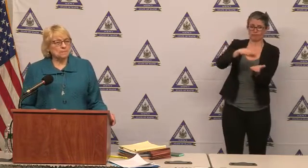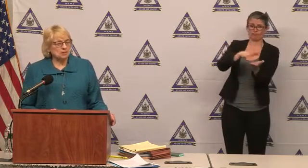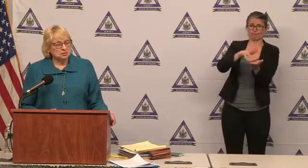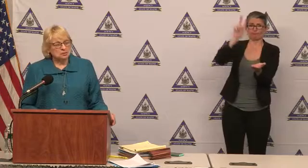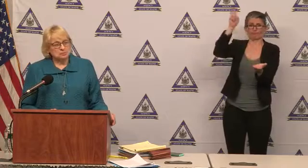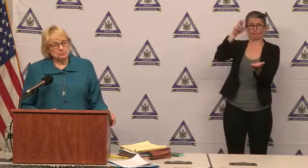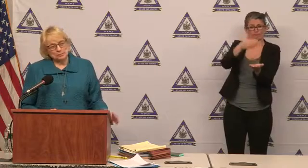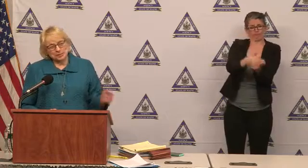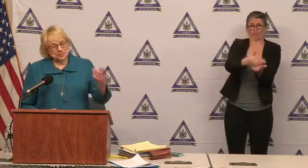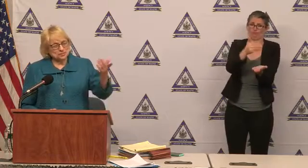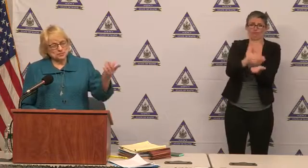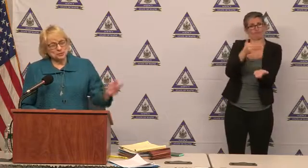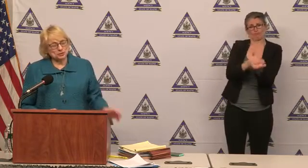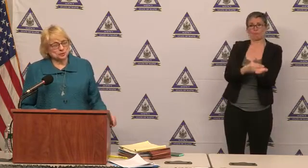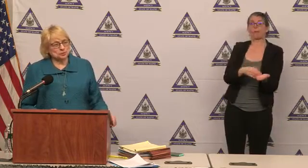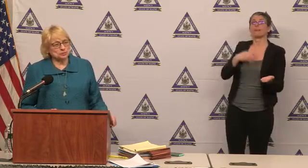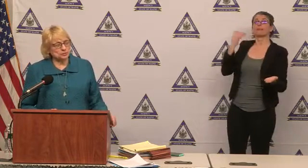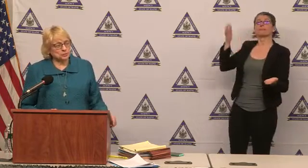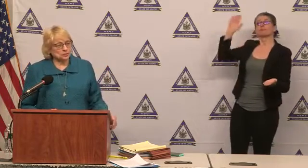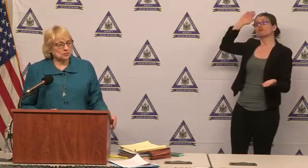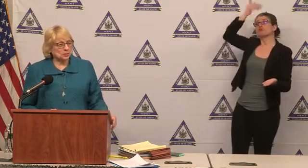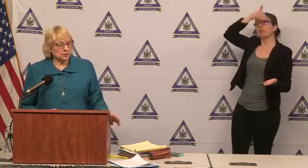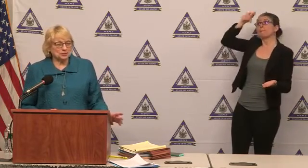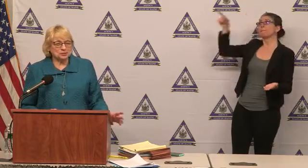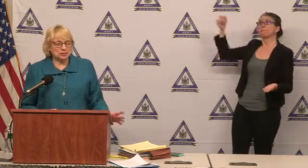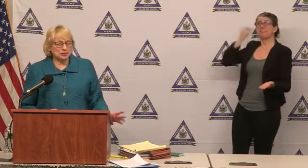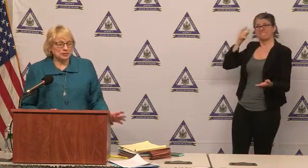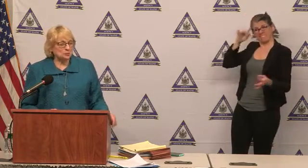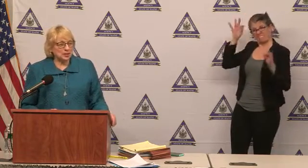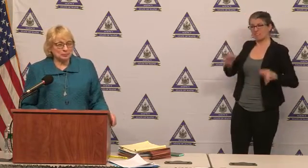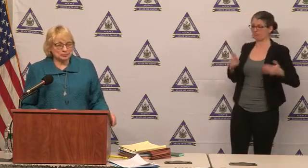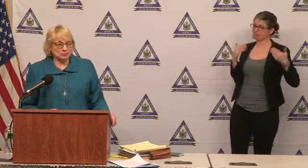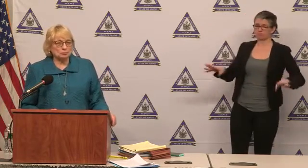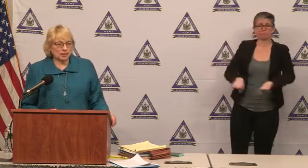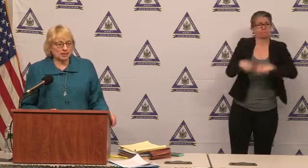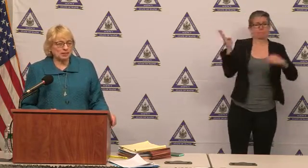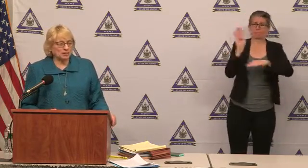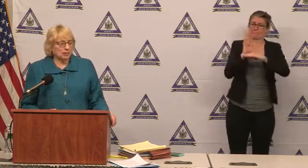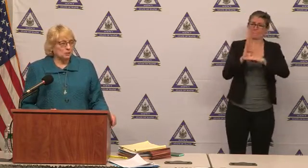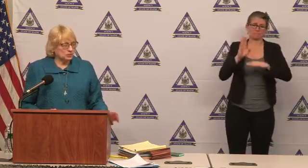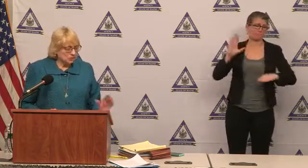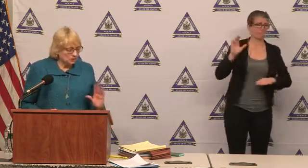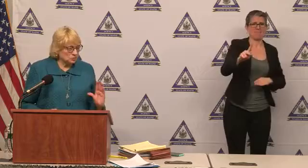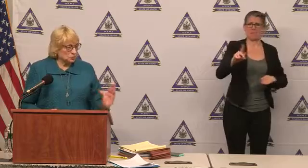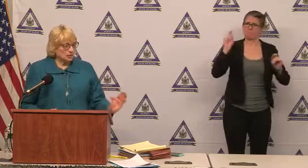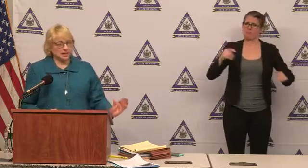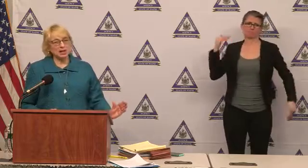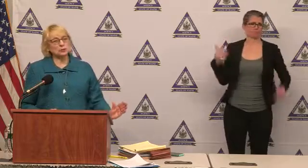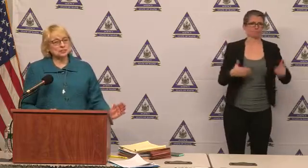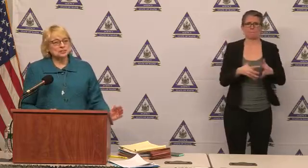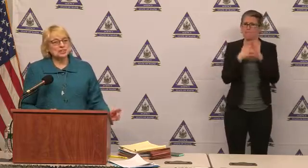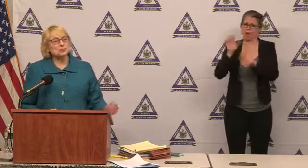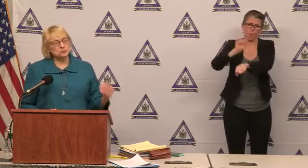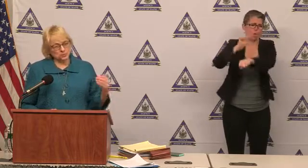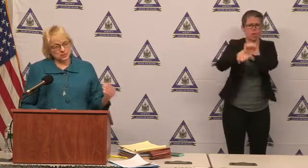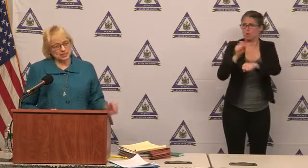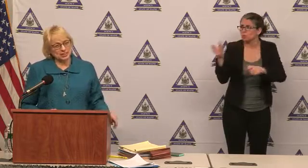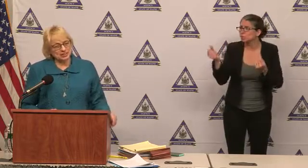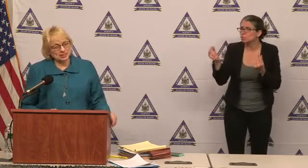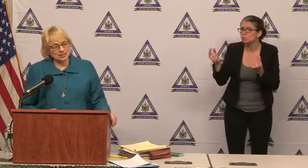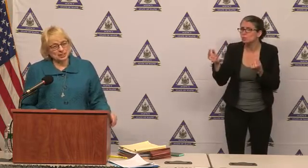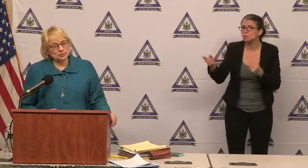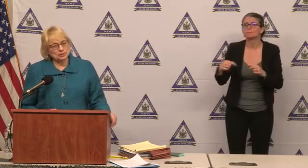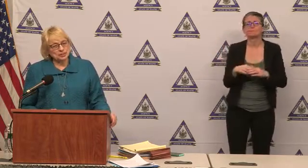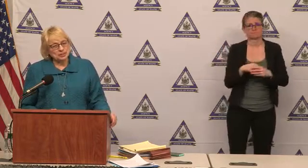May? What happens there? That's similar to a previous question. I'm not going to speculate on what happens in May. we're taking this 1 hour at a time, 1 day